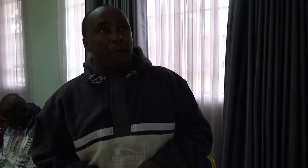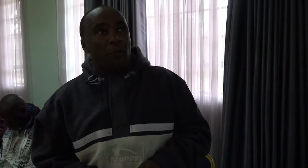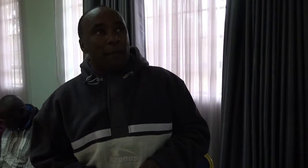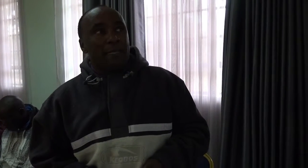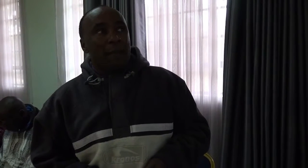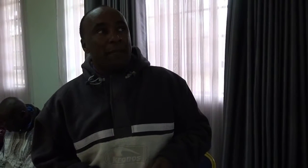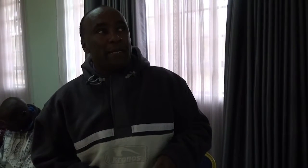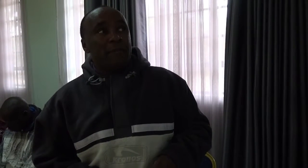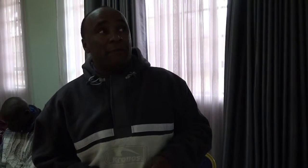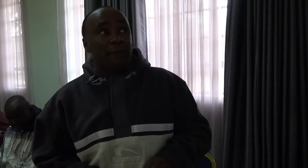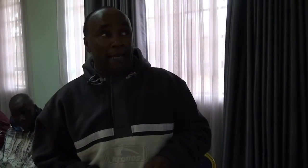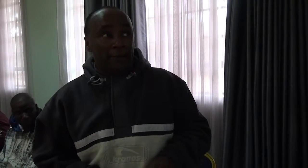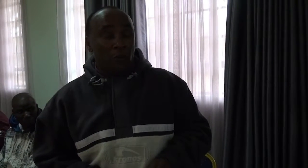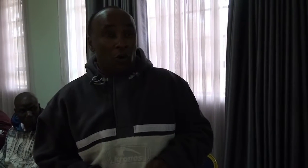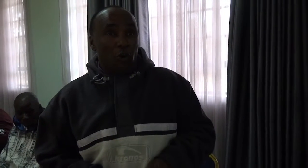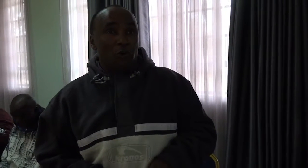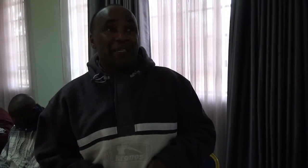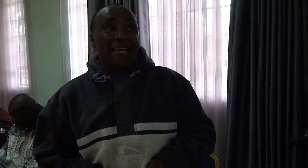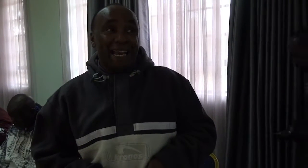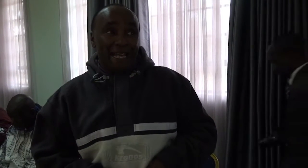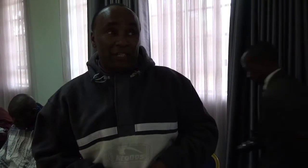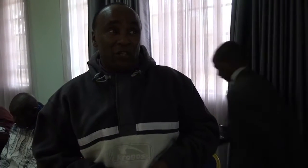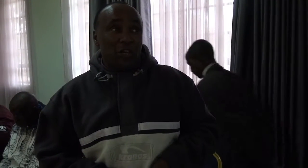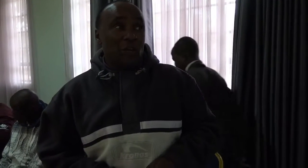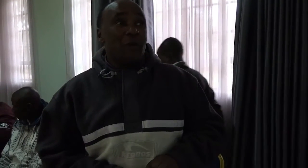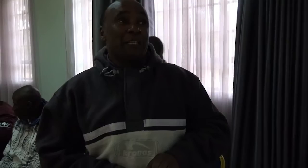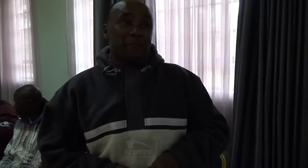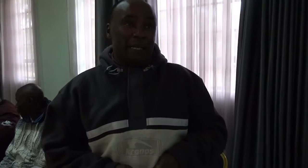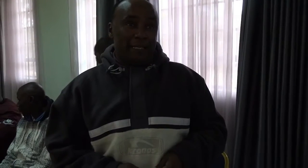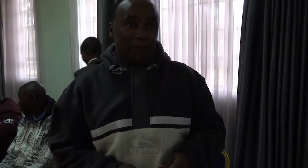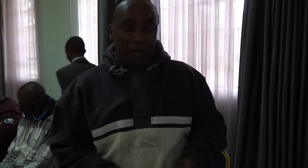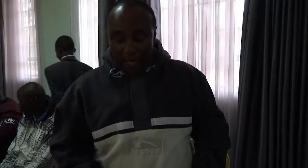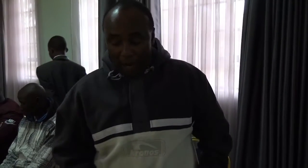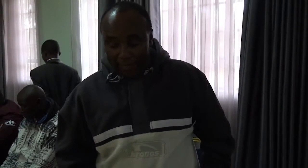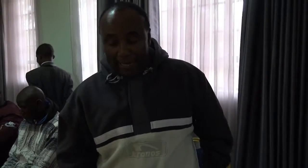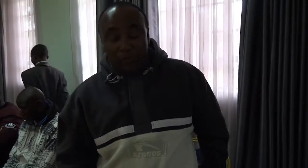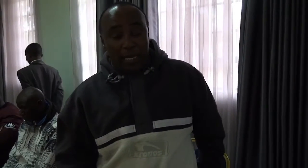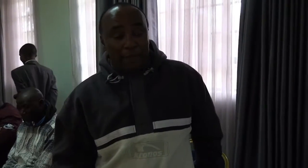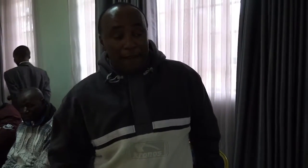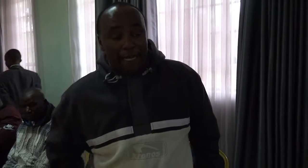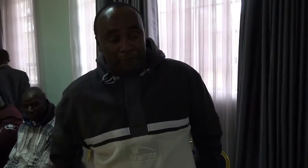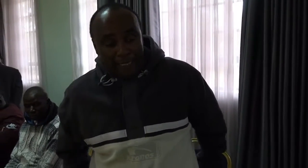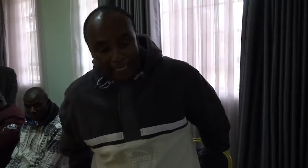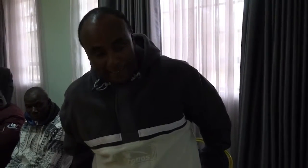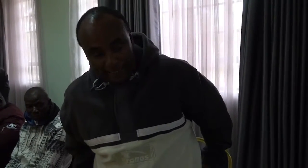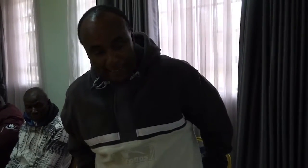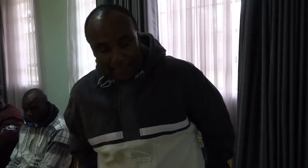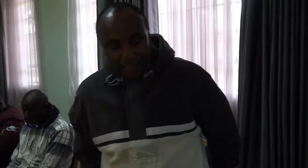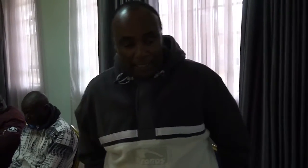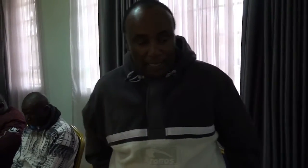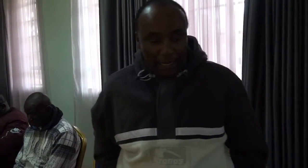how people with disabilities feel, not unless you experience. I would like to give an